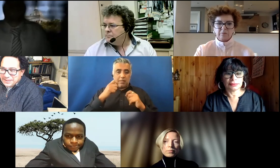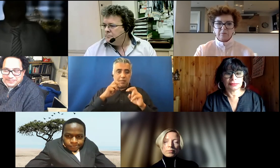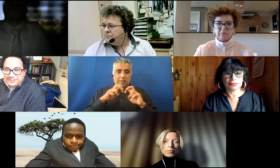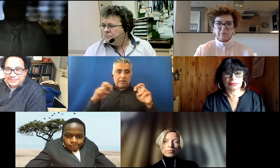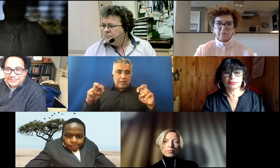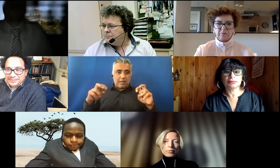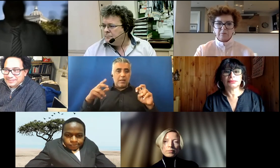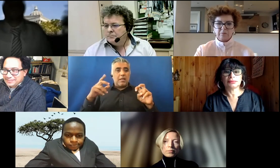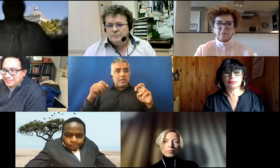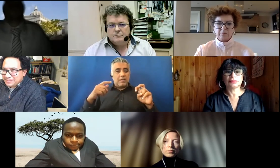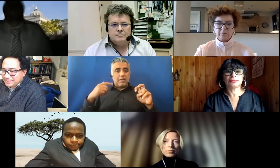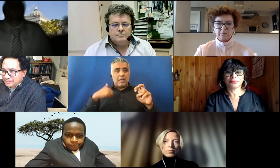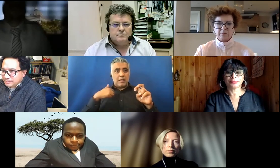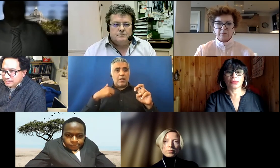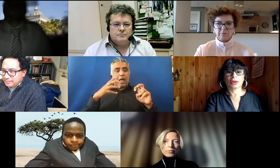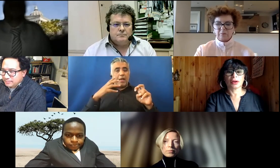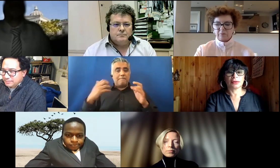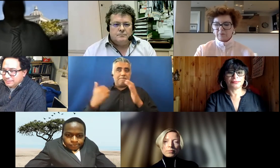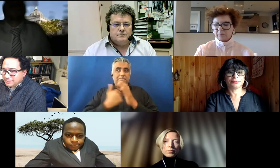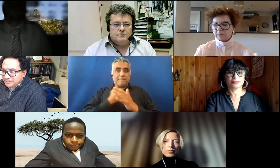think big takeaway has definitely been